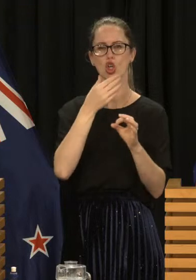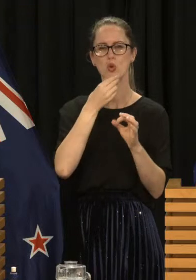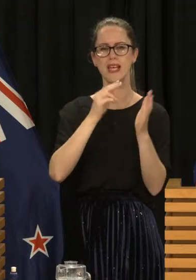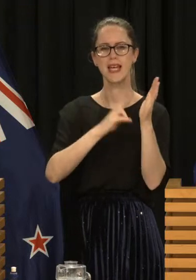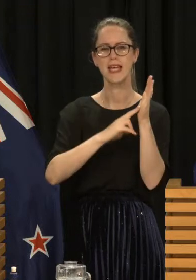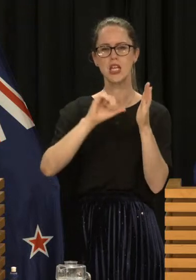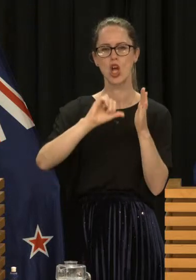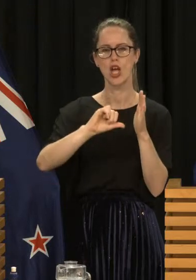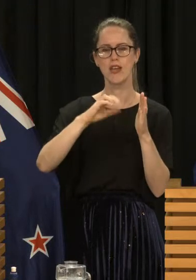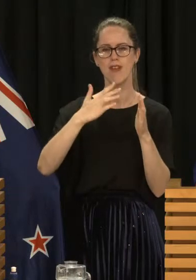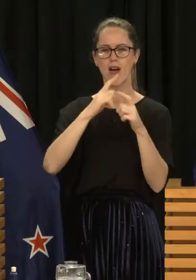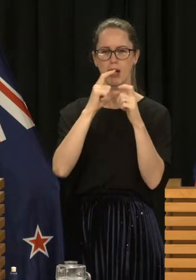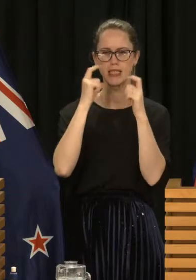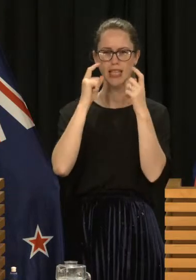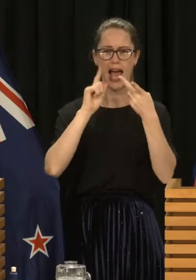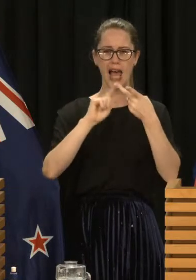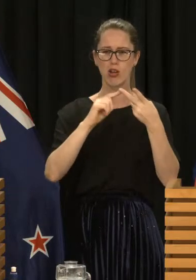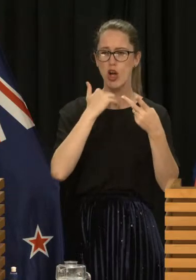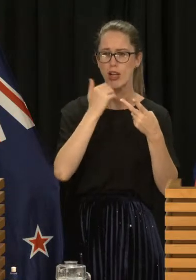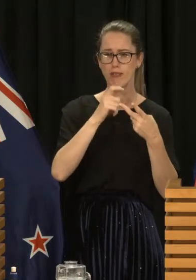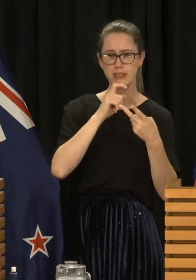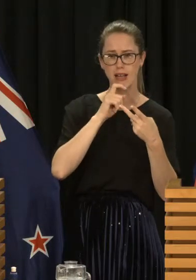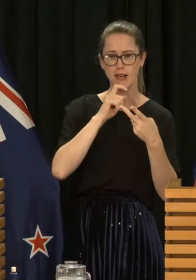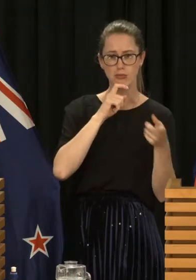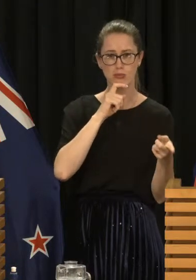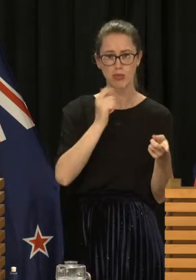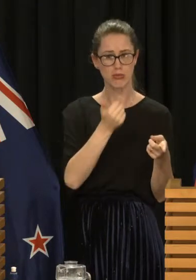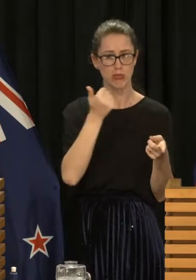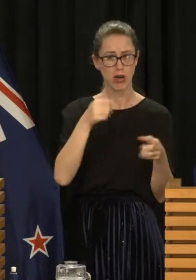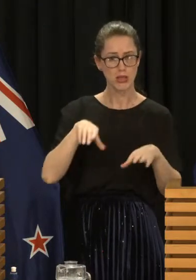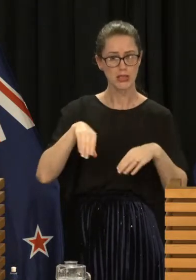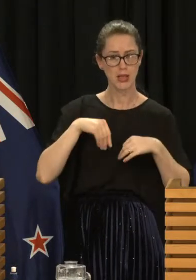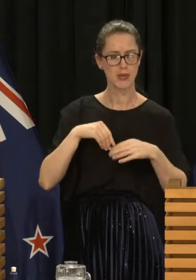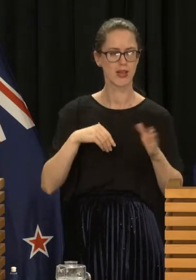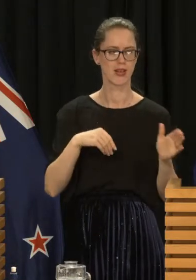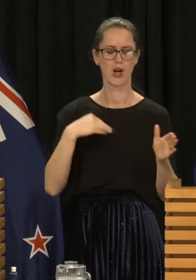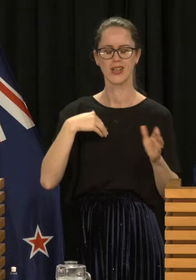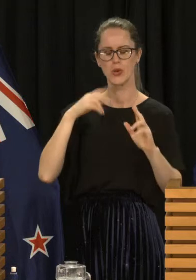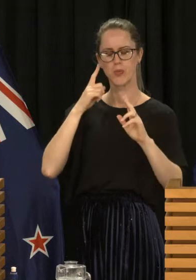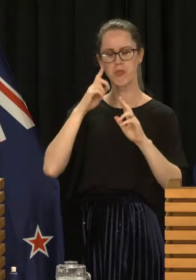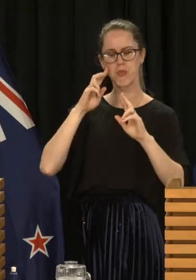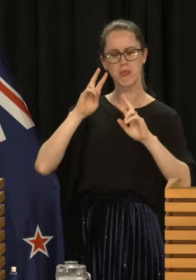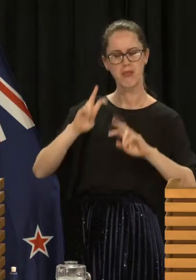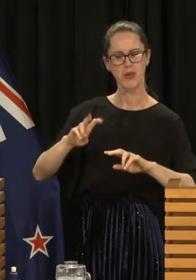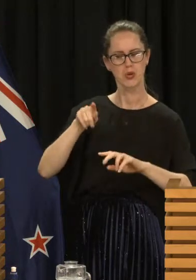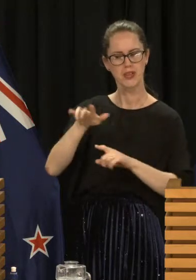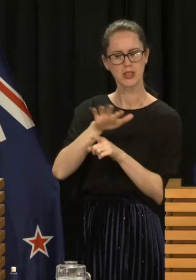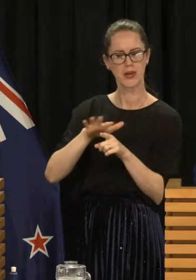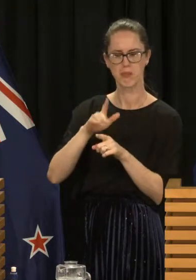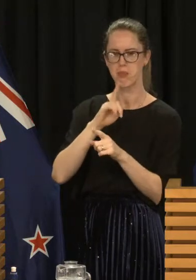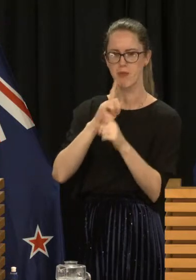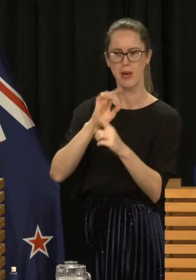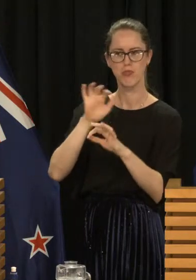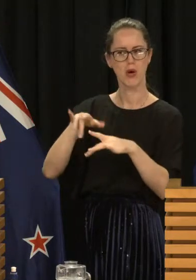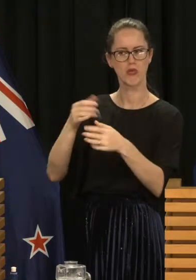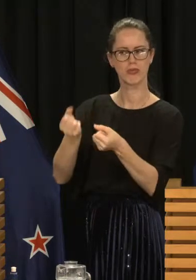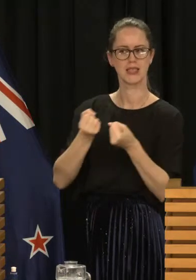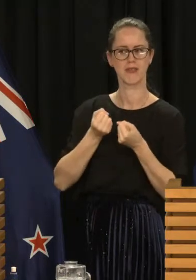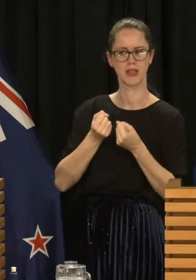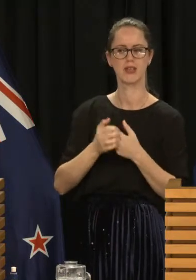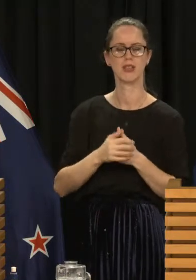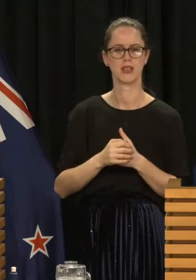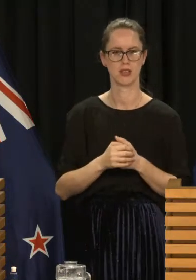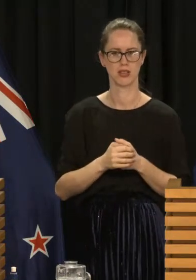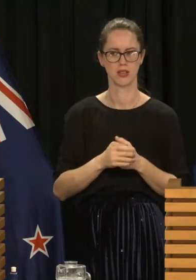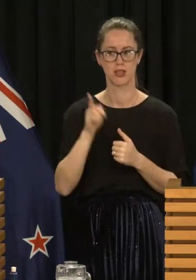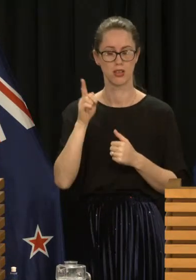that the stations are badly understaffed. Does that meet your expectations? I would have to look into the details of that. That's not information that I've been aware